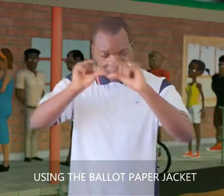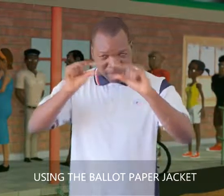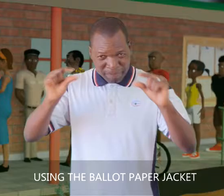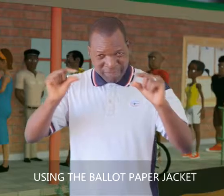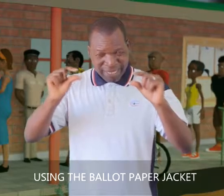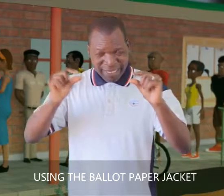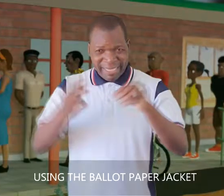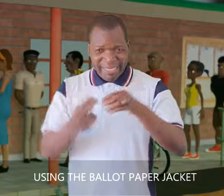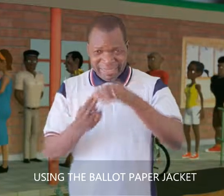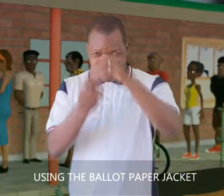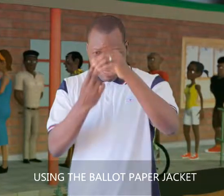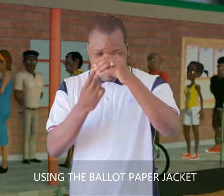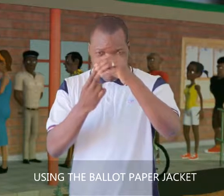Using the ballot paper jacket.